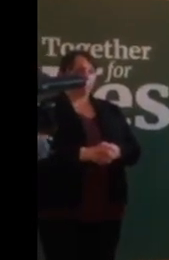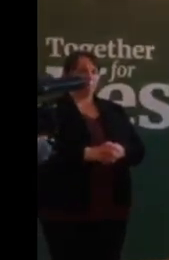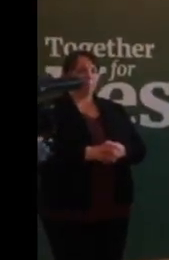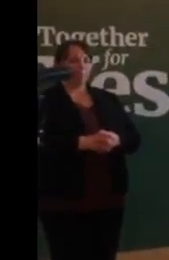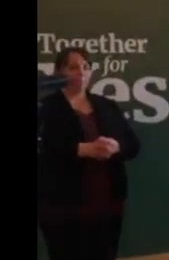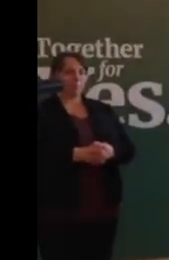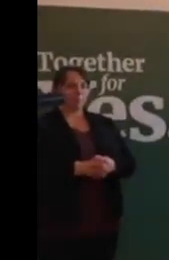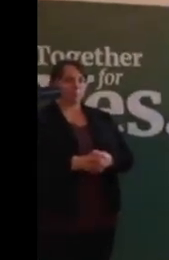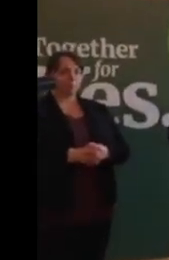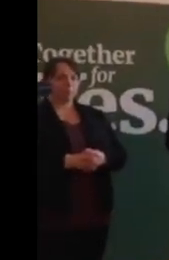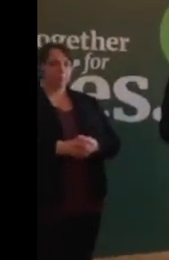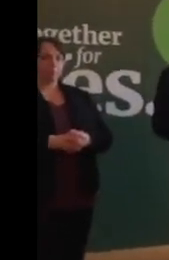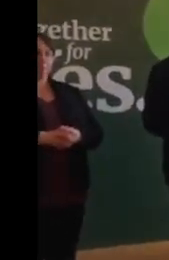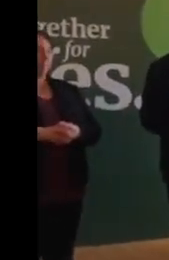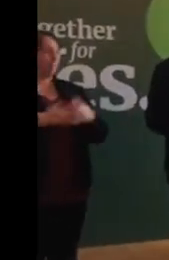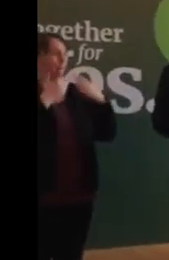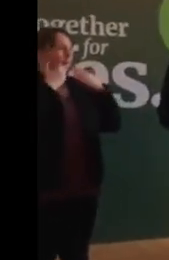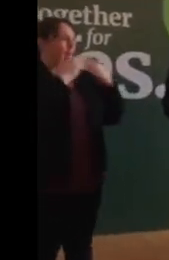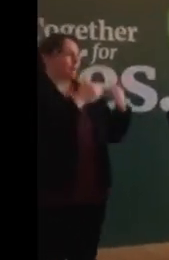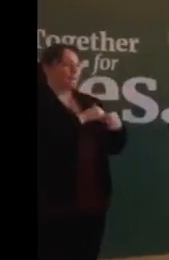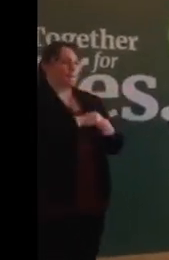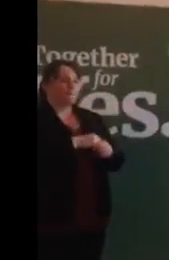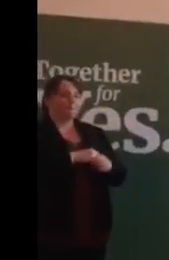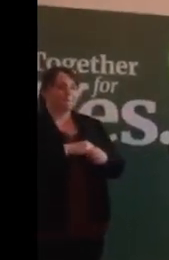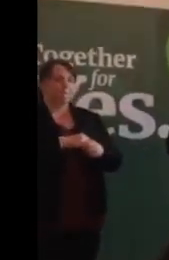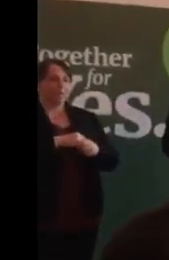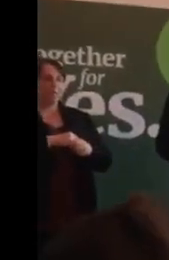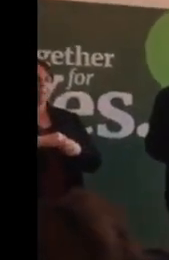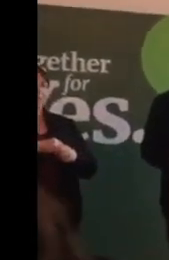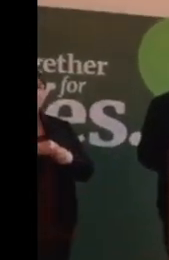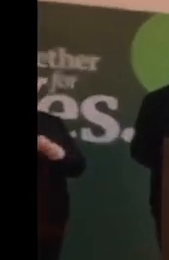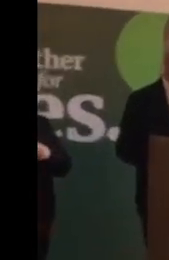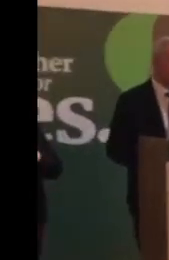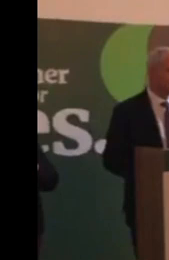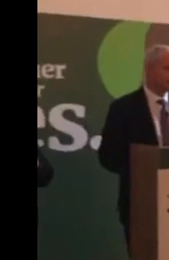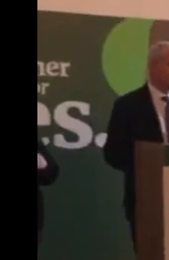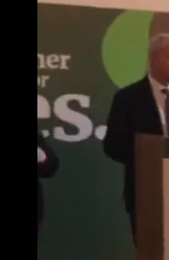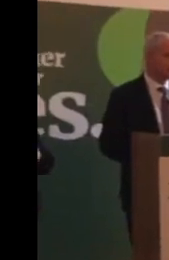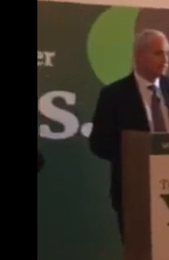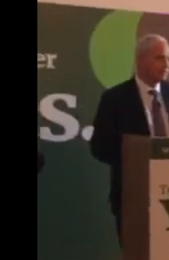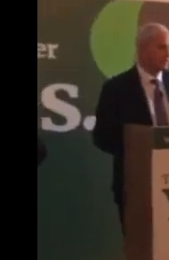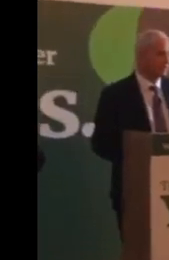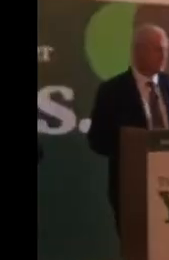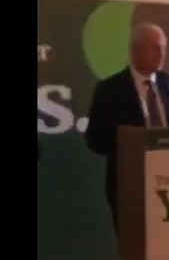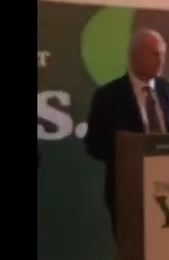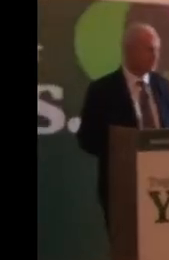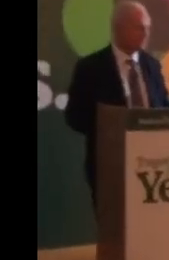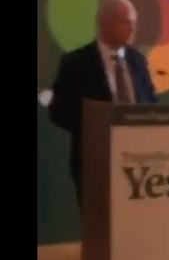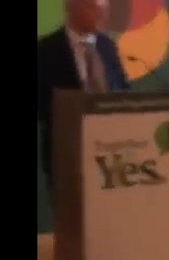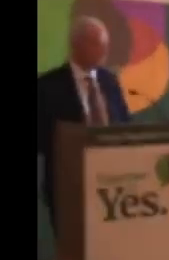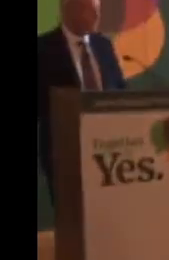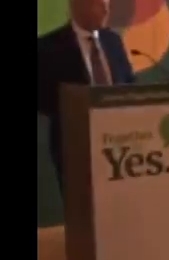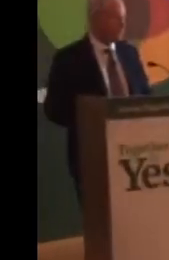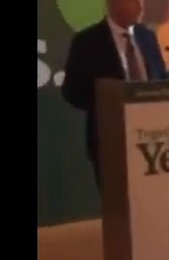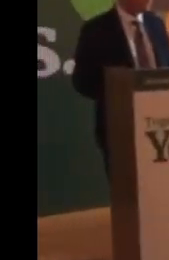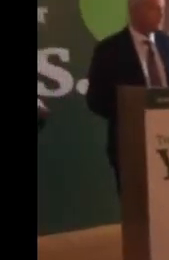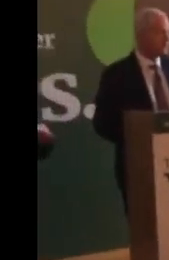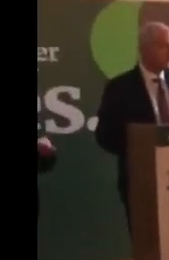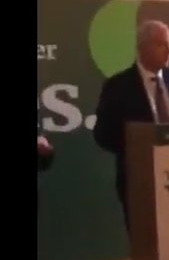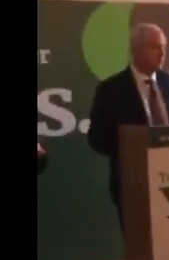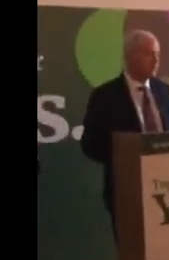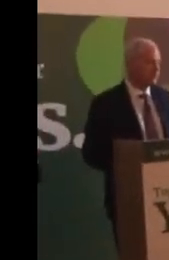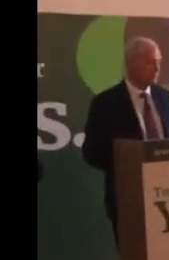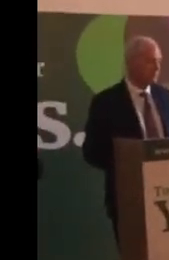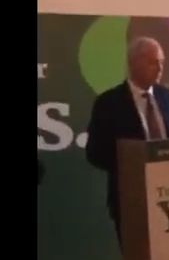Thanks very much, Martina. I almost don't need to say anything after listening to Gay and Gerry, and their